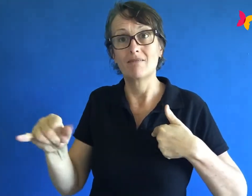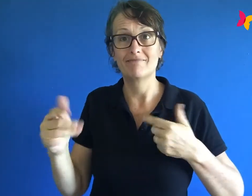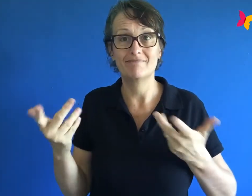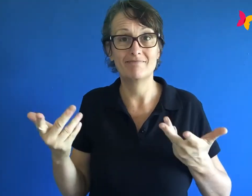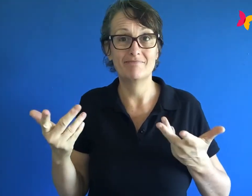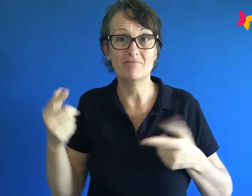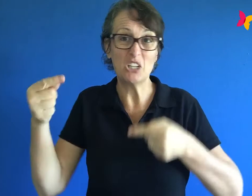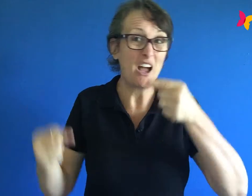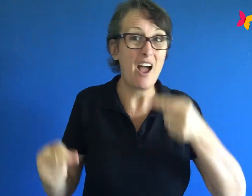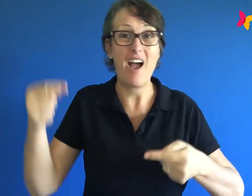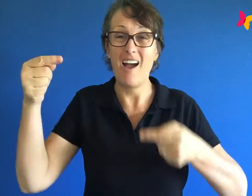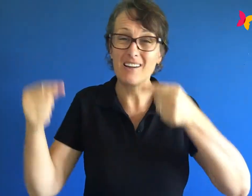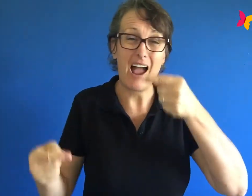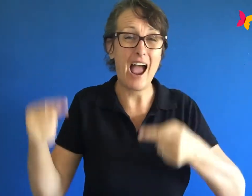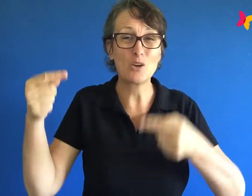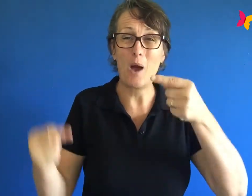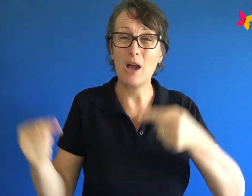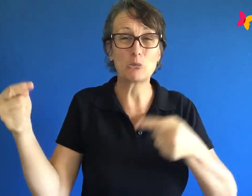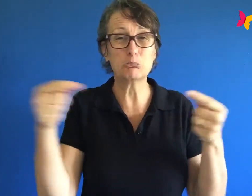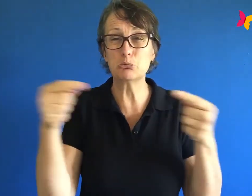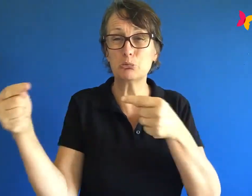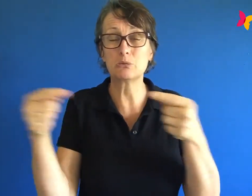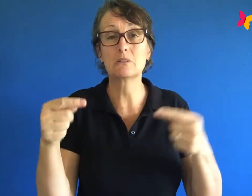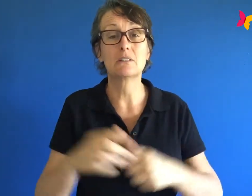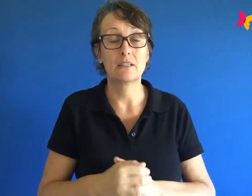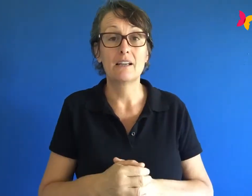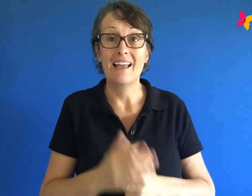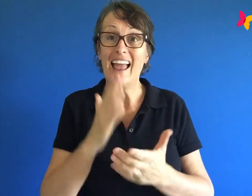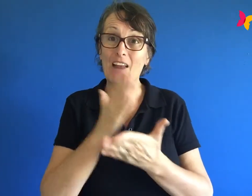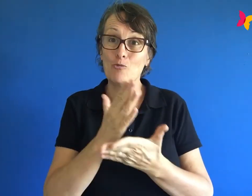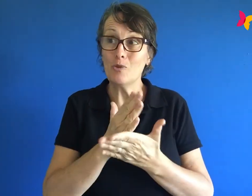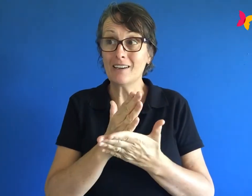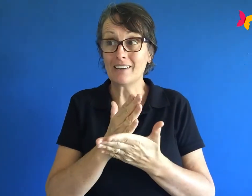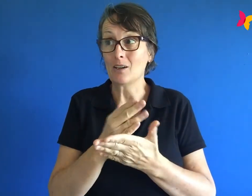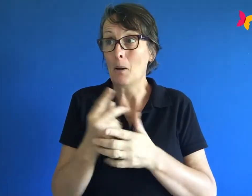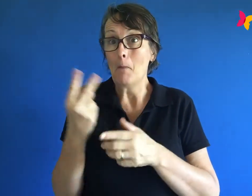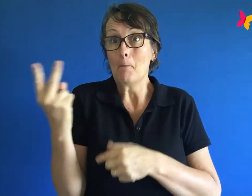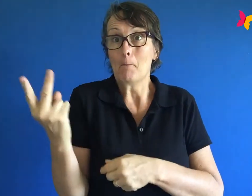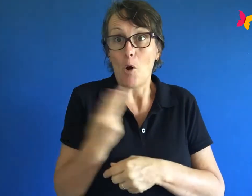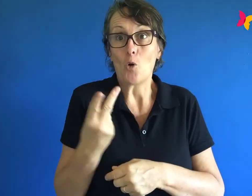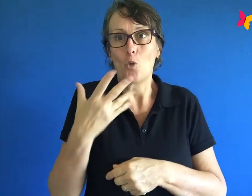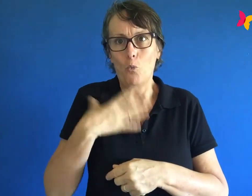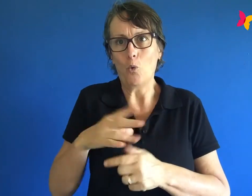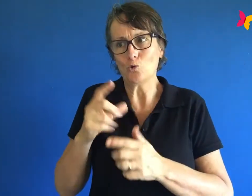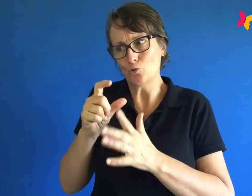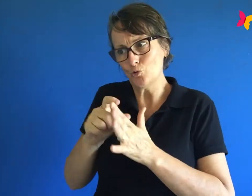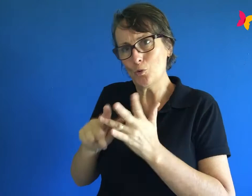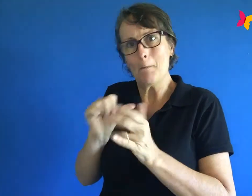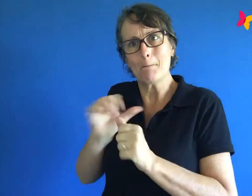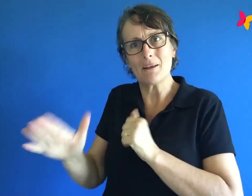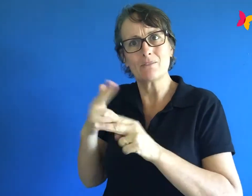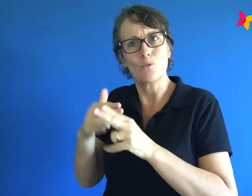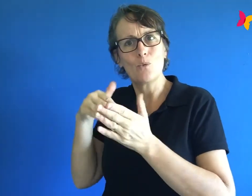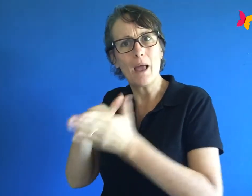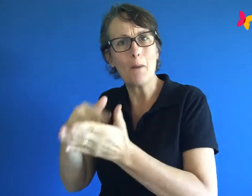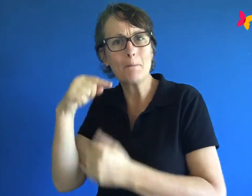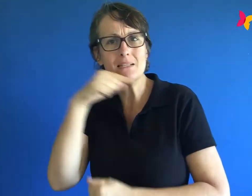James. And it's all coming from a place of we just want to do what's best. Absolutely. And second guessing ourselves. So the